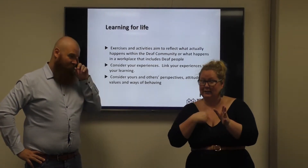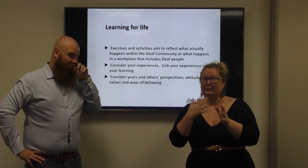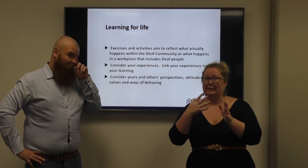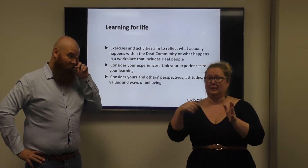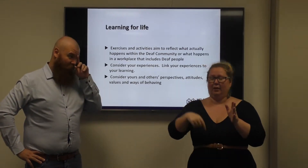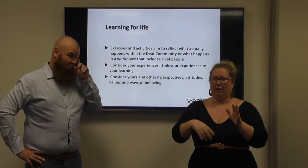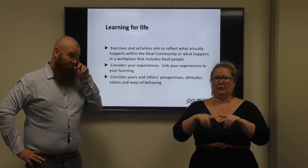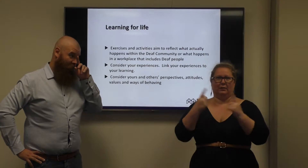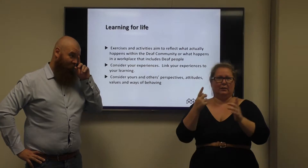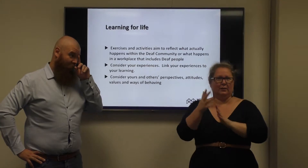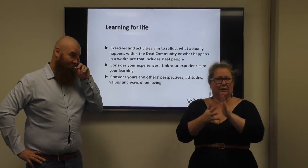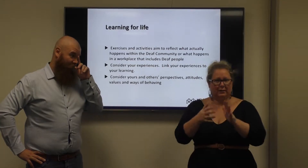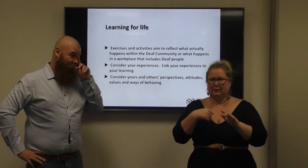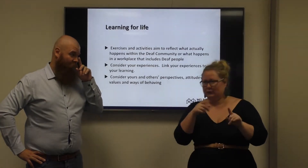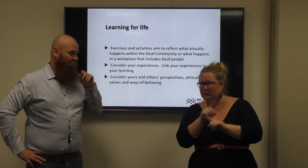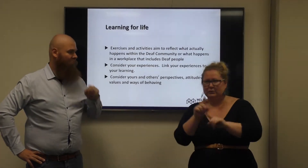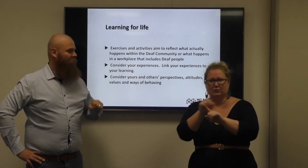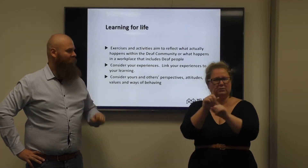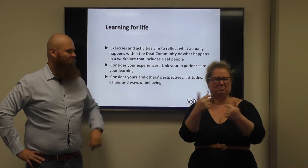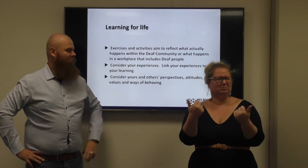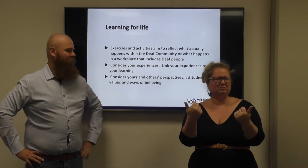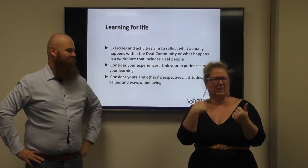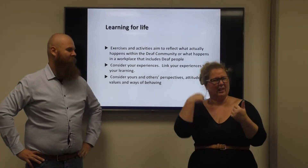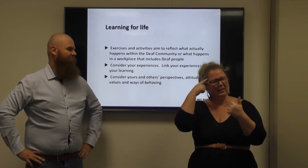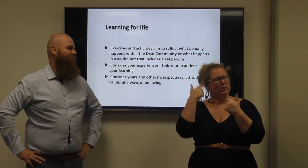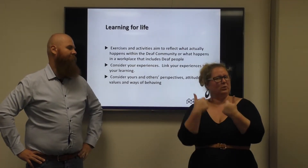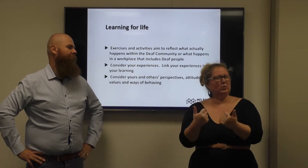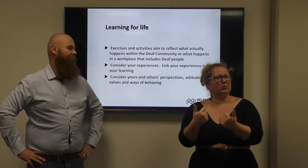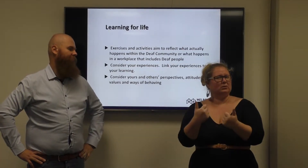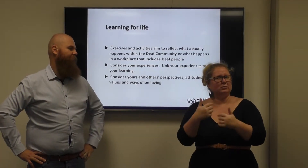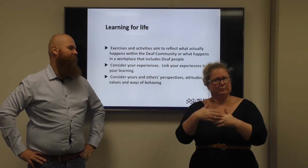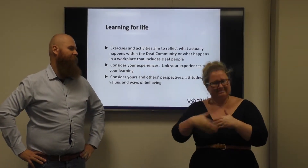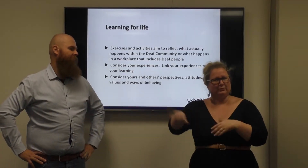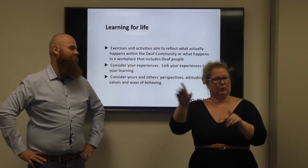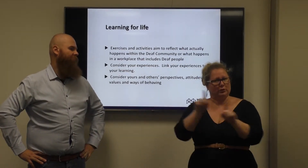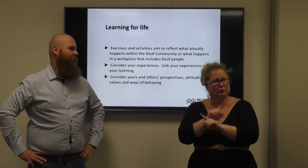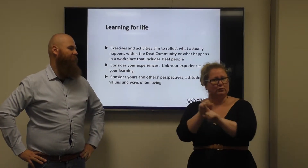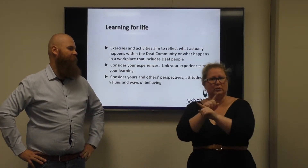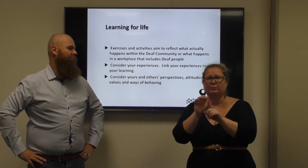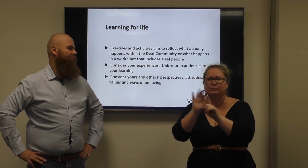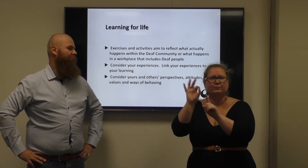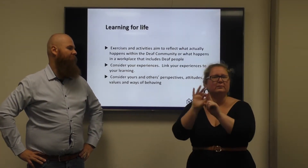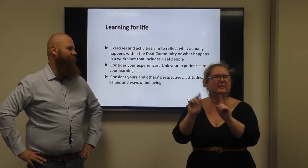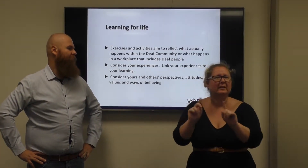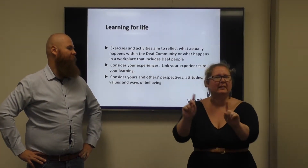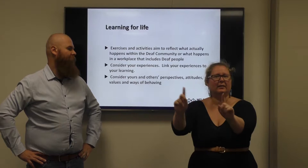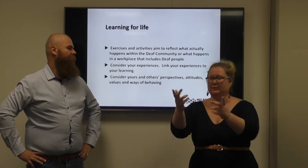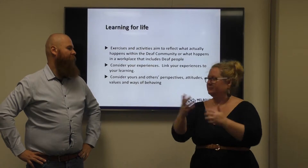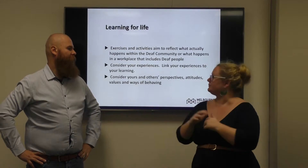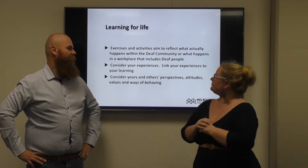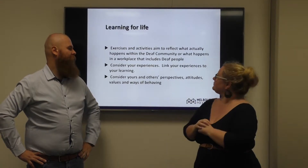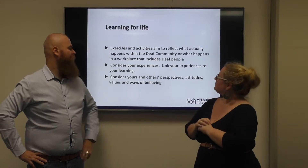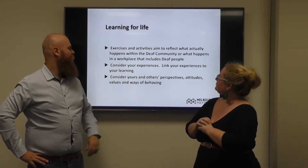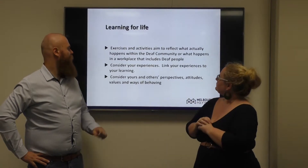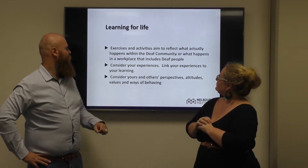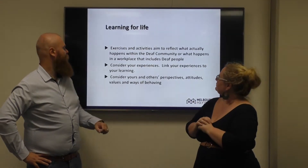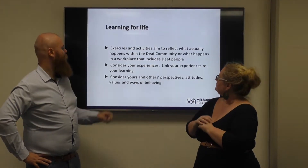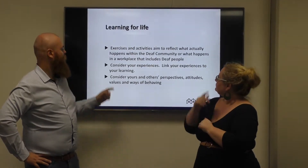but I'm still learning. I was born in Sydney, so there is some different signing here in Melbourne. Different signs are used, different dialects. There's always